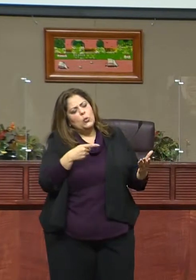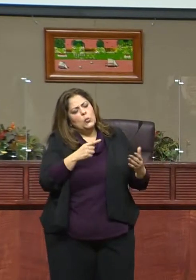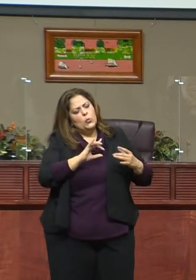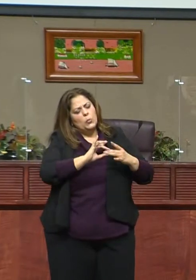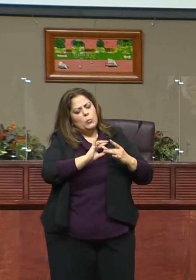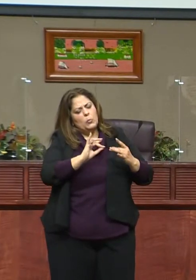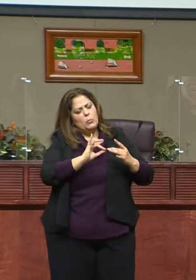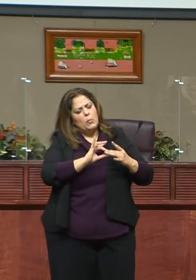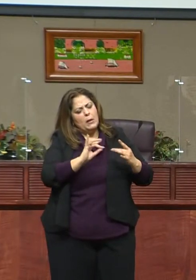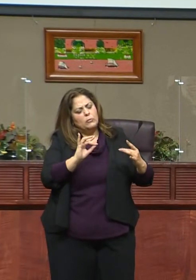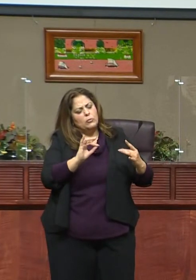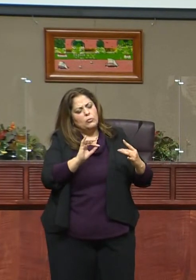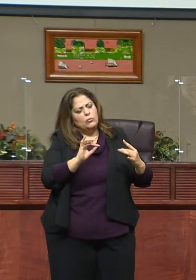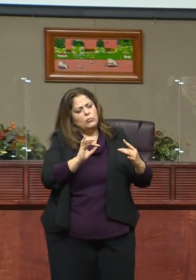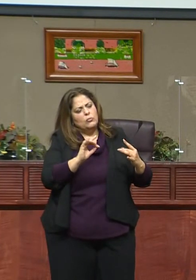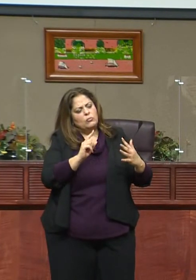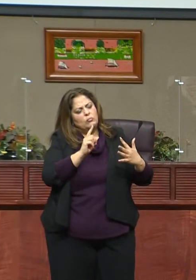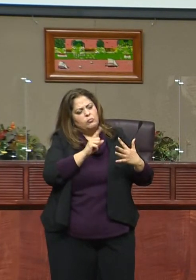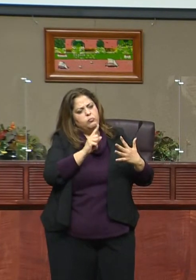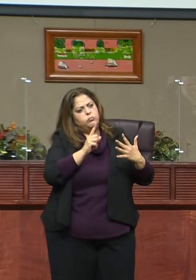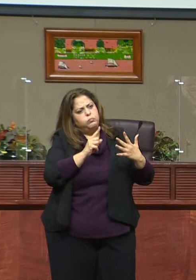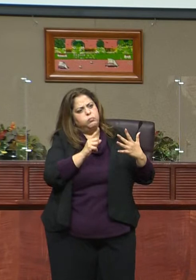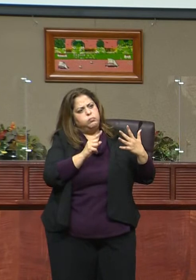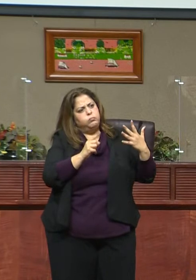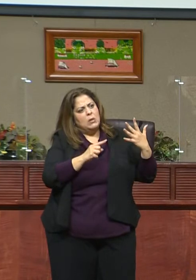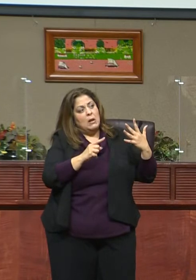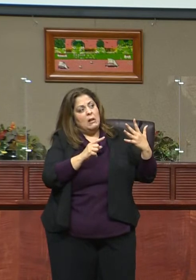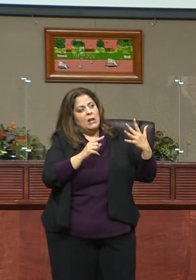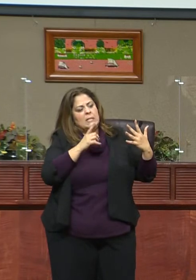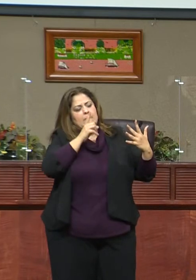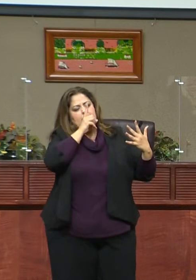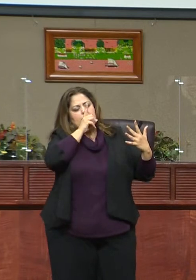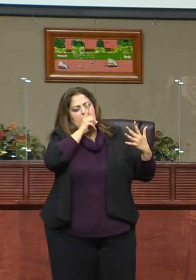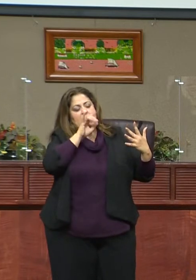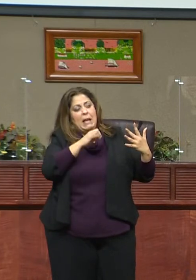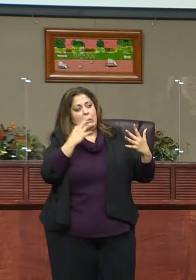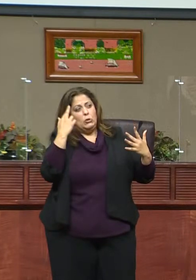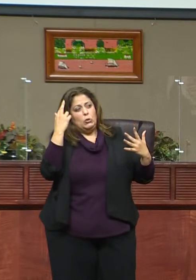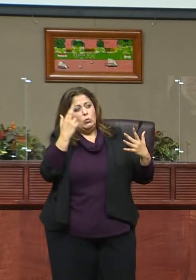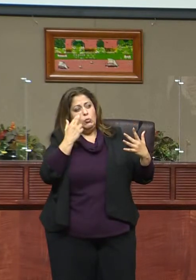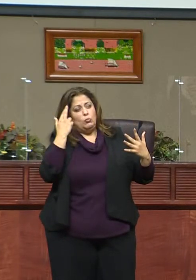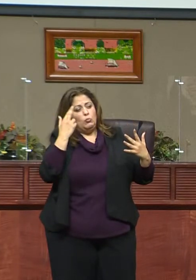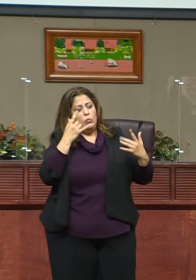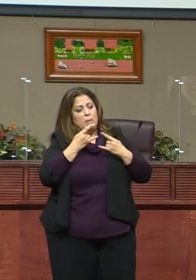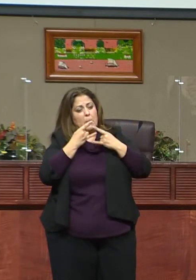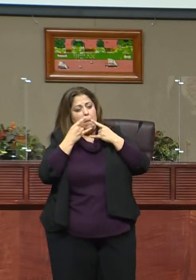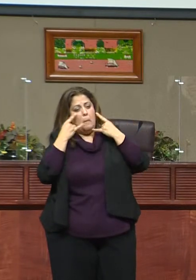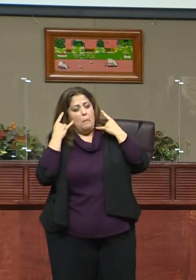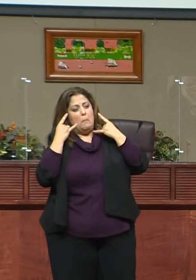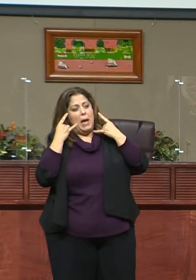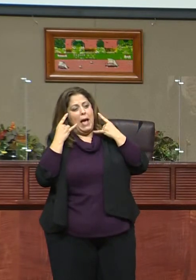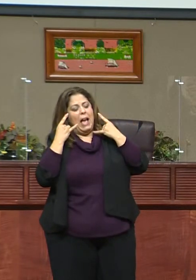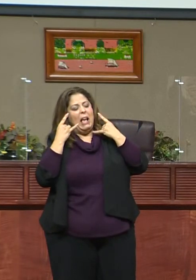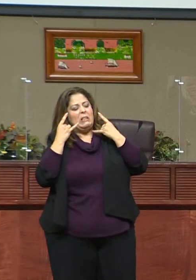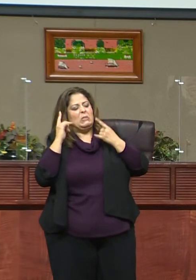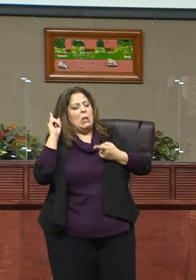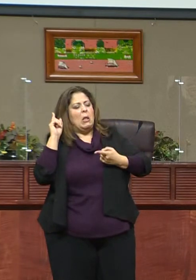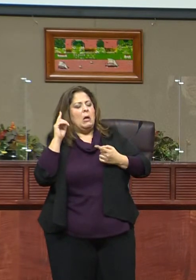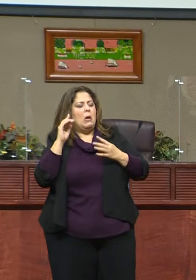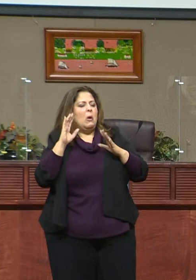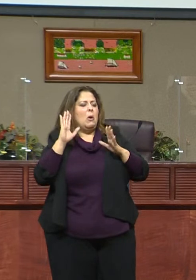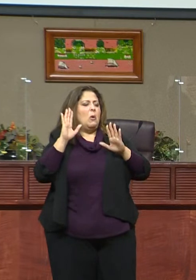that is causing the county to scale back in the timeline to kind of relax the mask mandate,